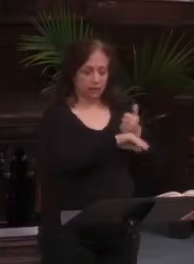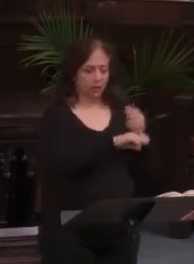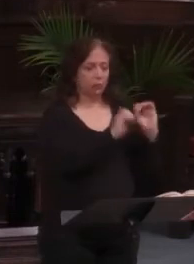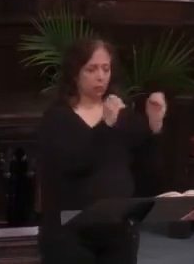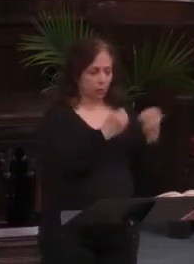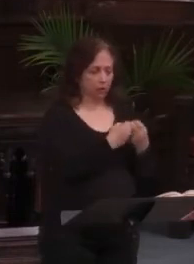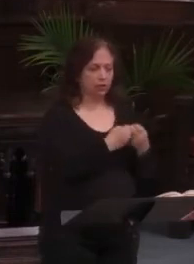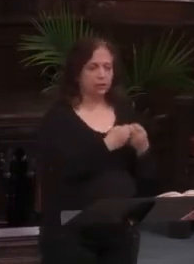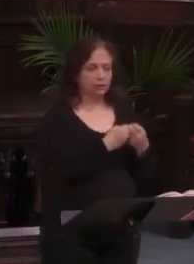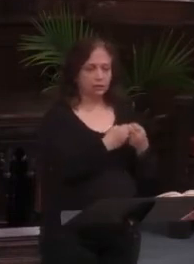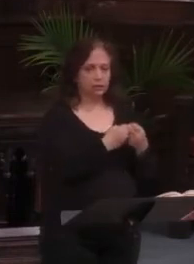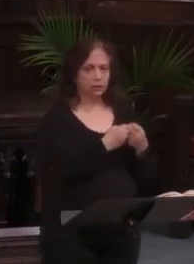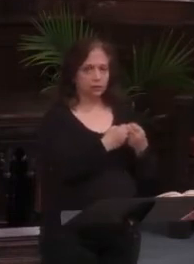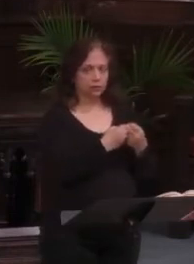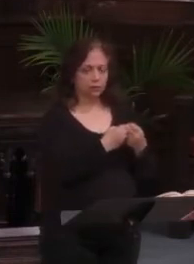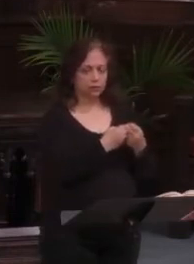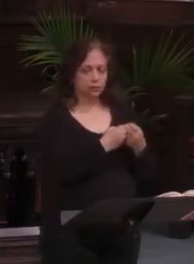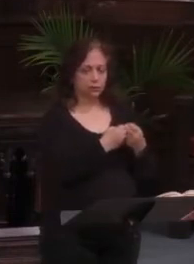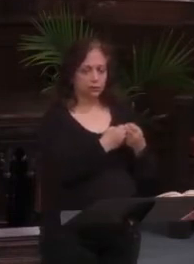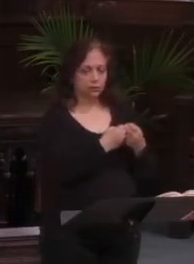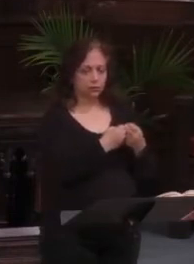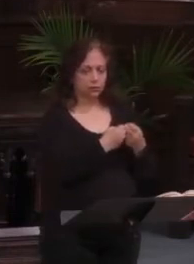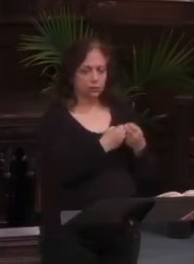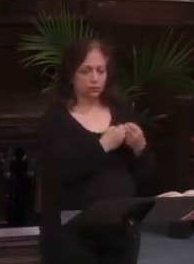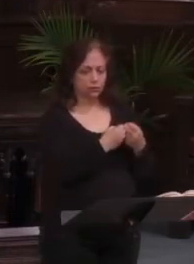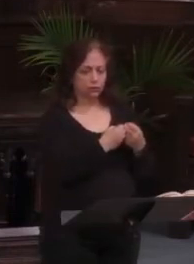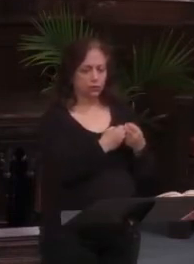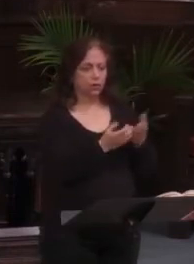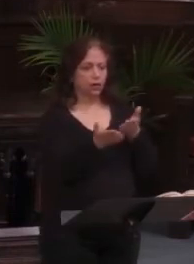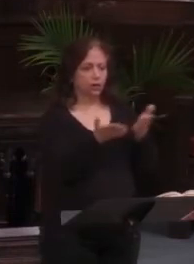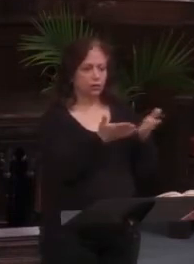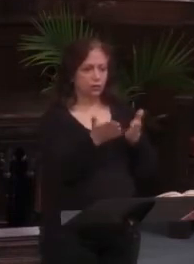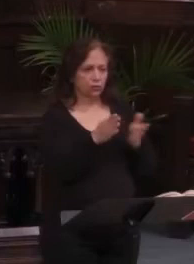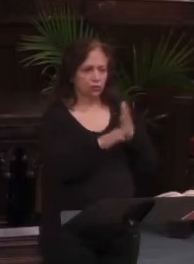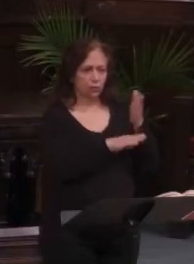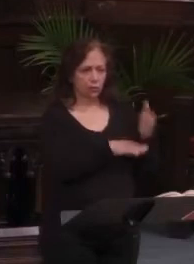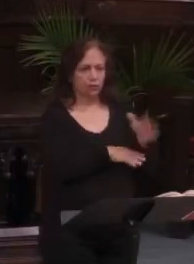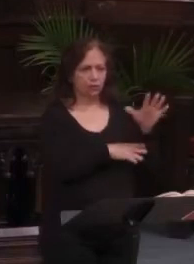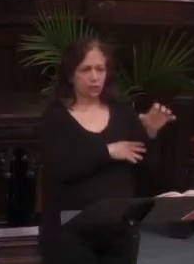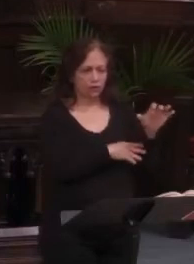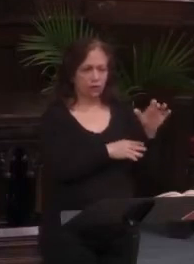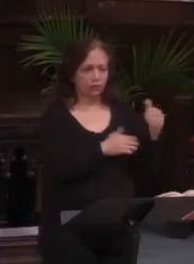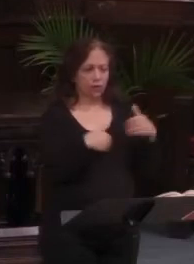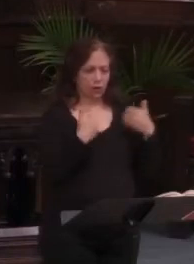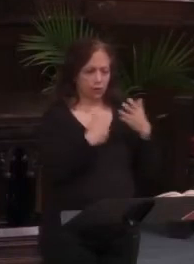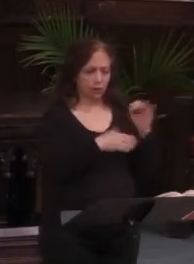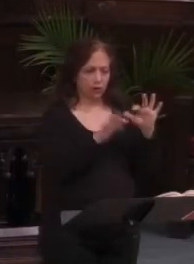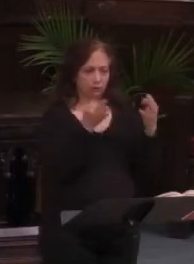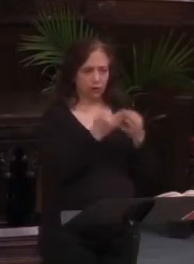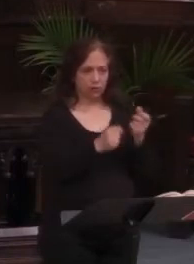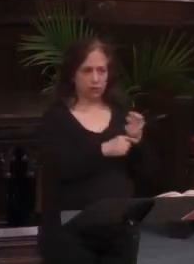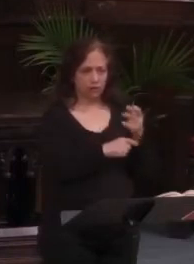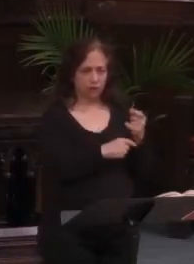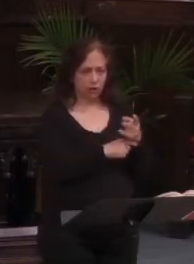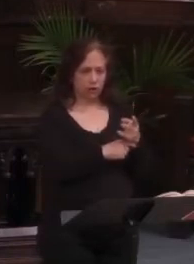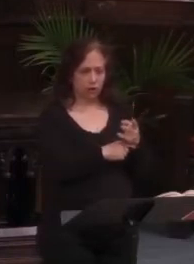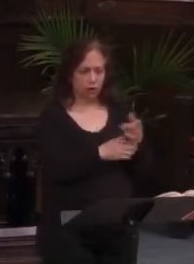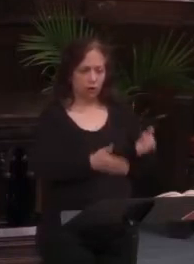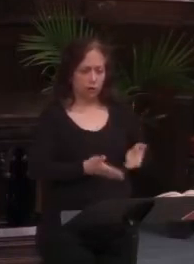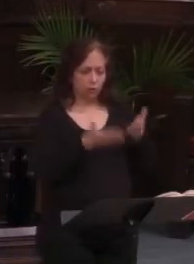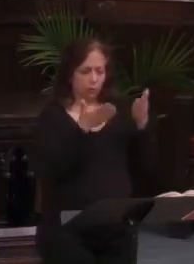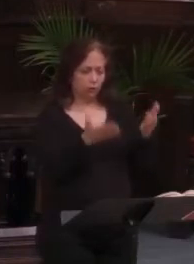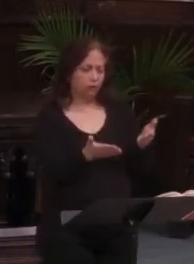has grown and evolved and now serves over 500 youth and families every year,